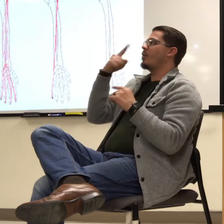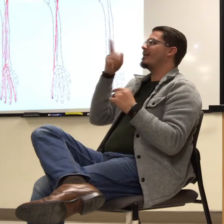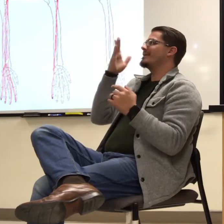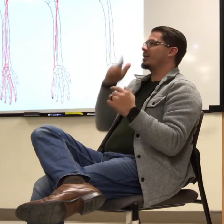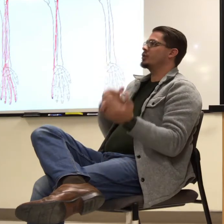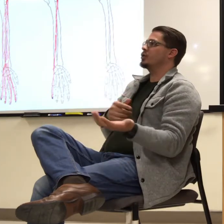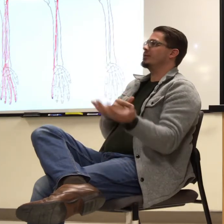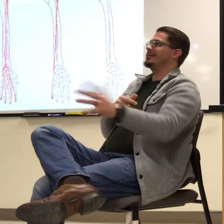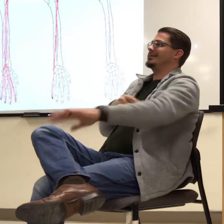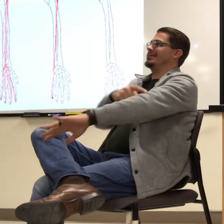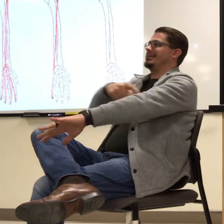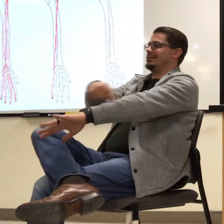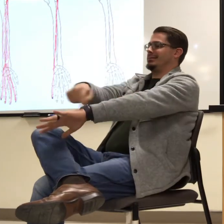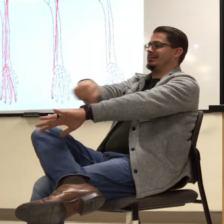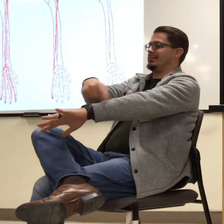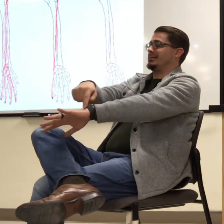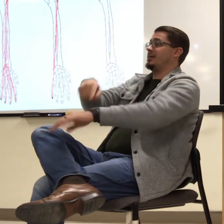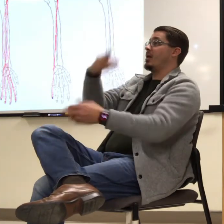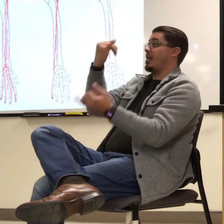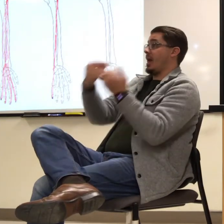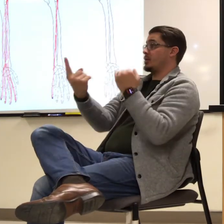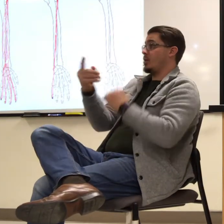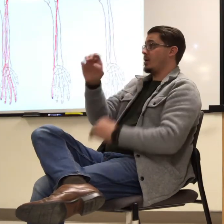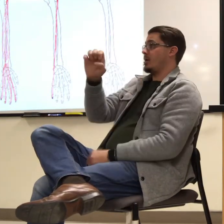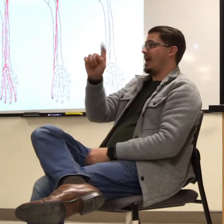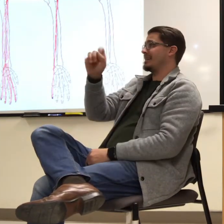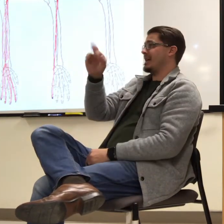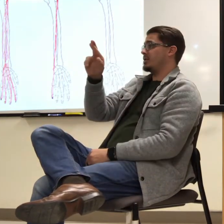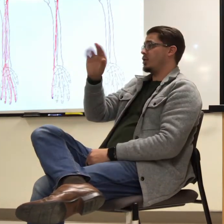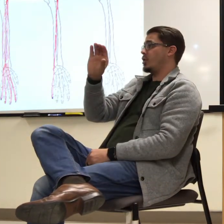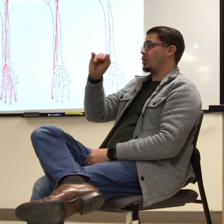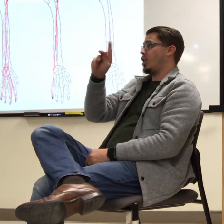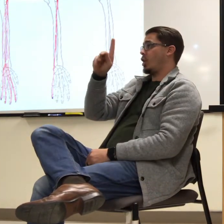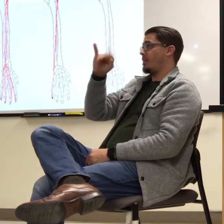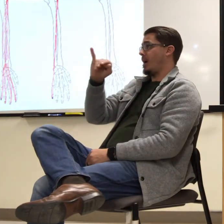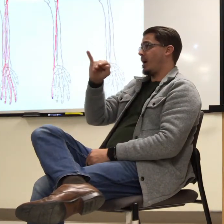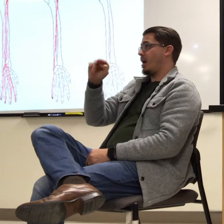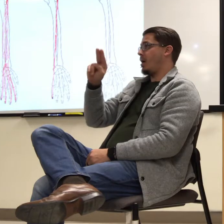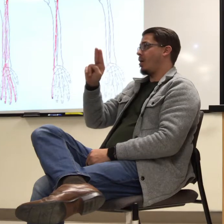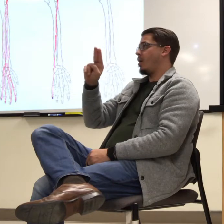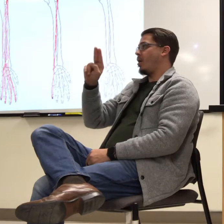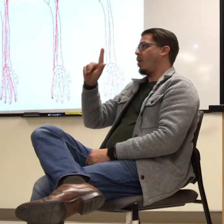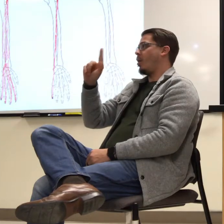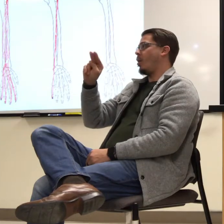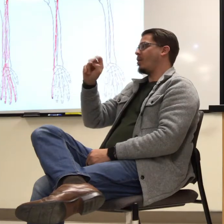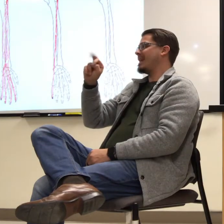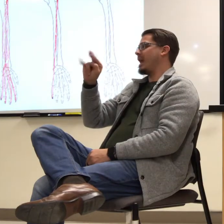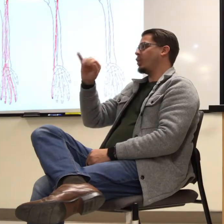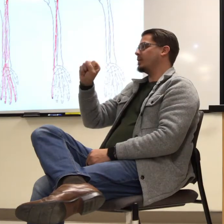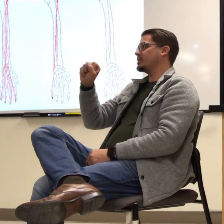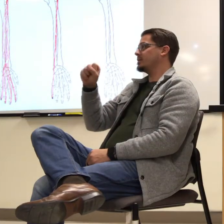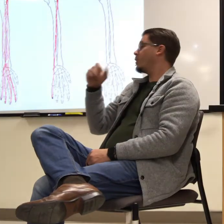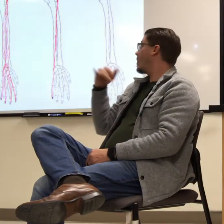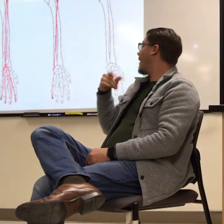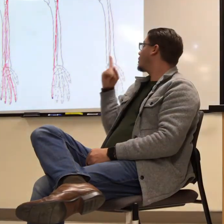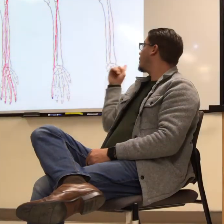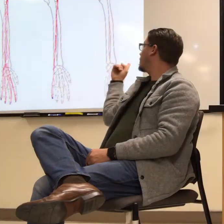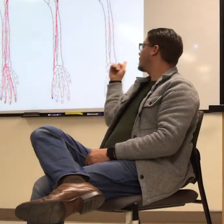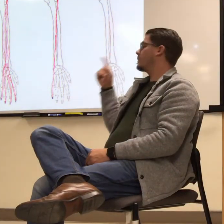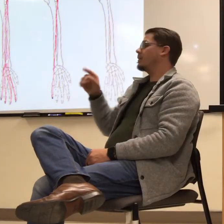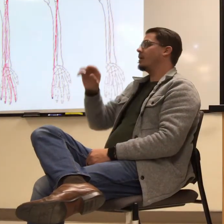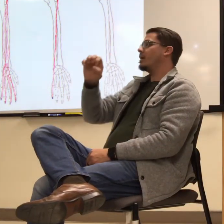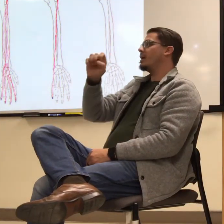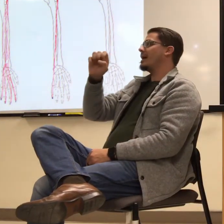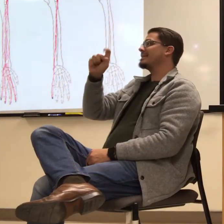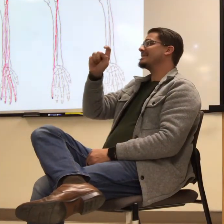Okay, the last one. Oof. Extensor Carpi Ulnaris. Extensor Carpi Ulnaris.